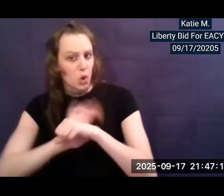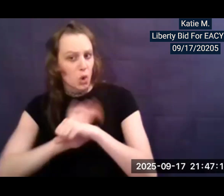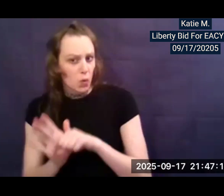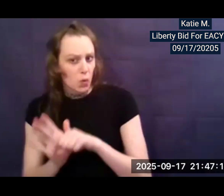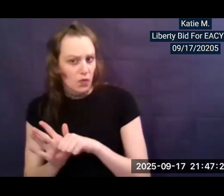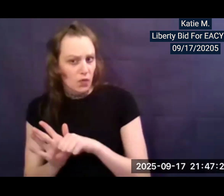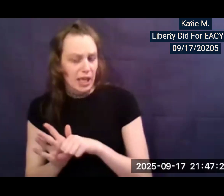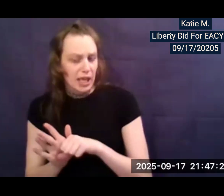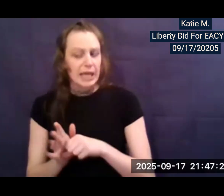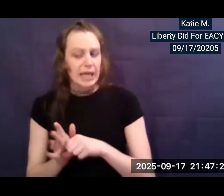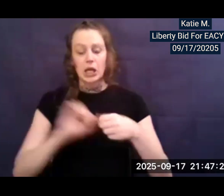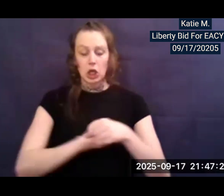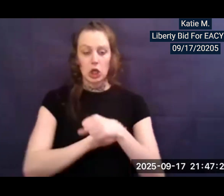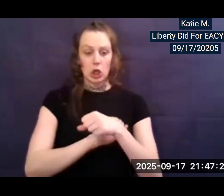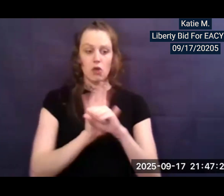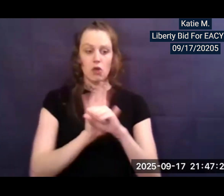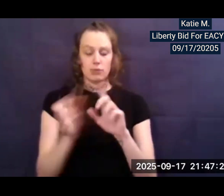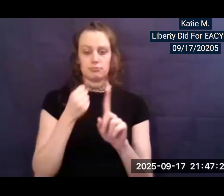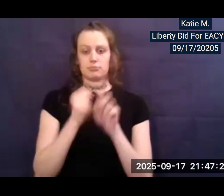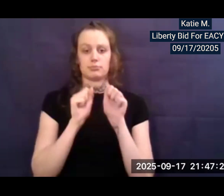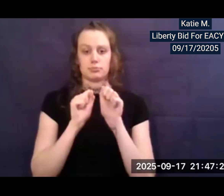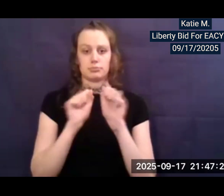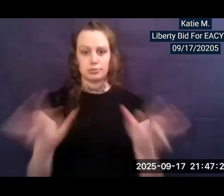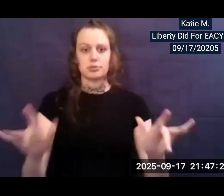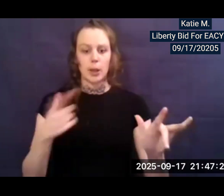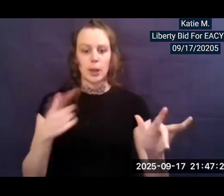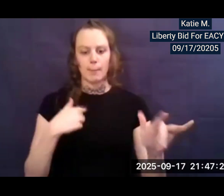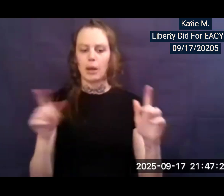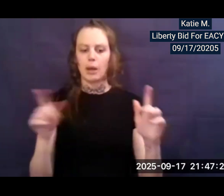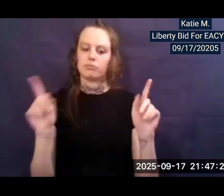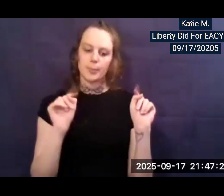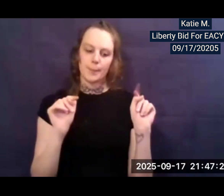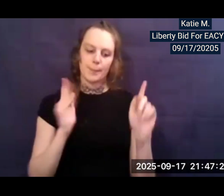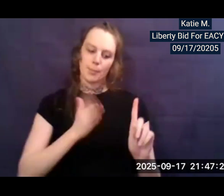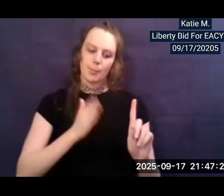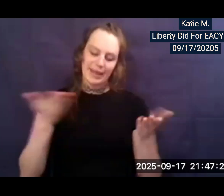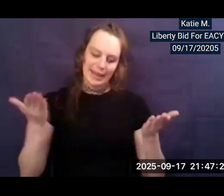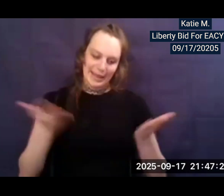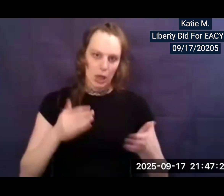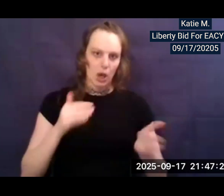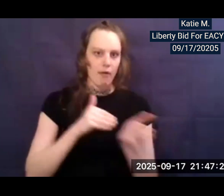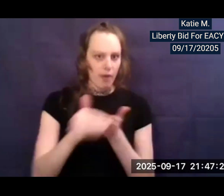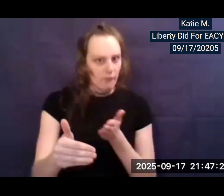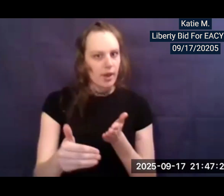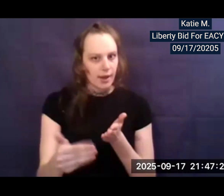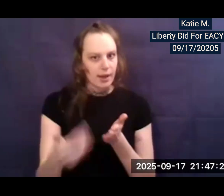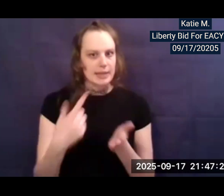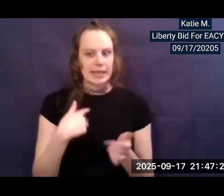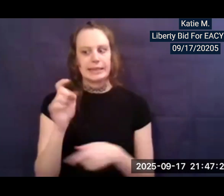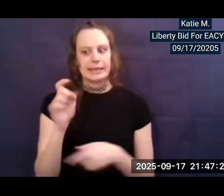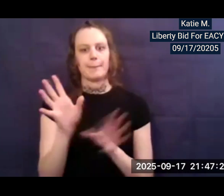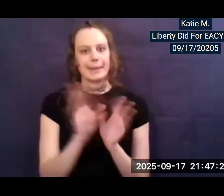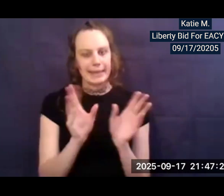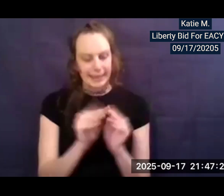hit, I came here a lot during the night, because I needed a meeting, and yeah, and you guys were there, and you guys